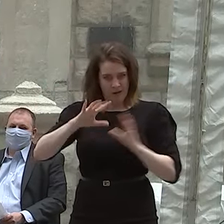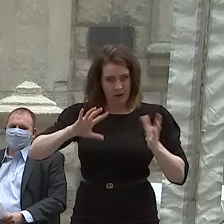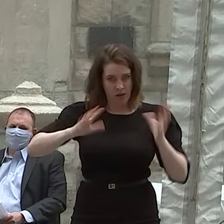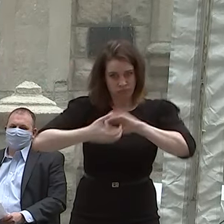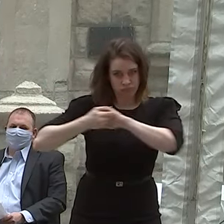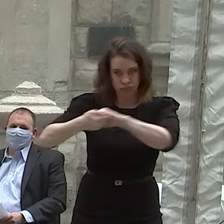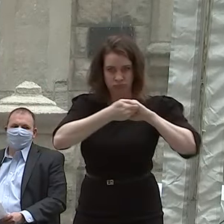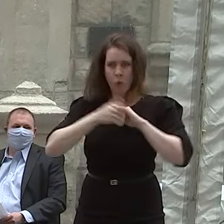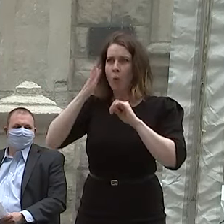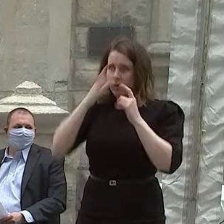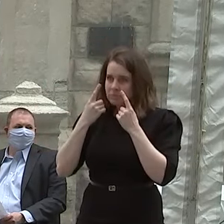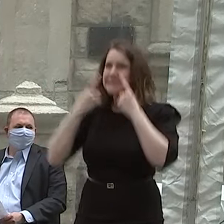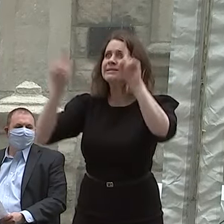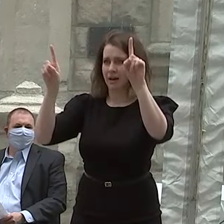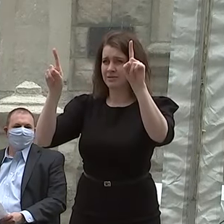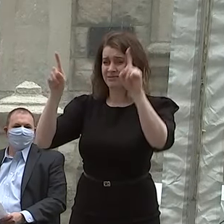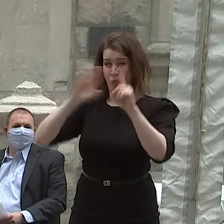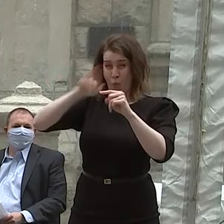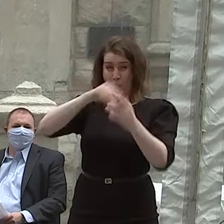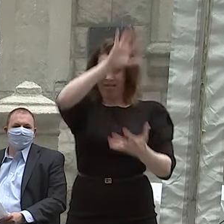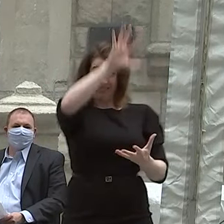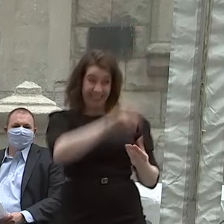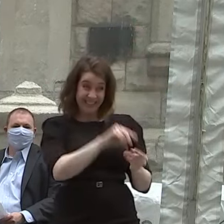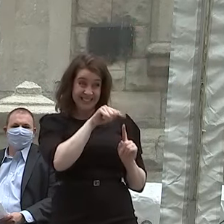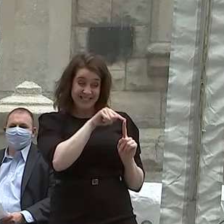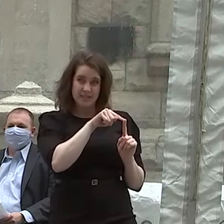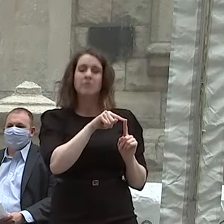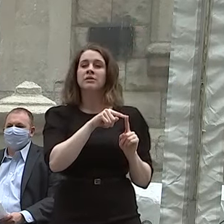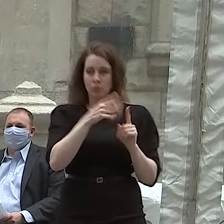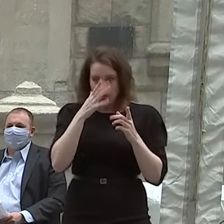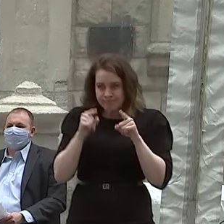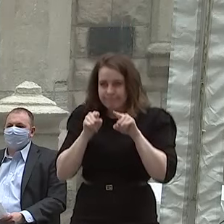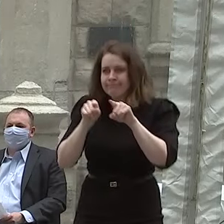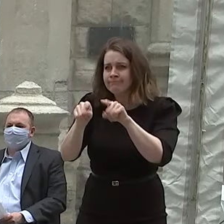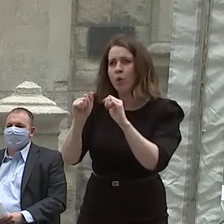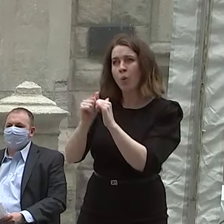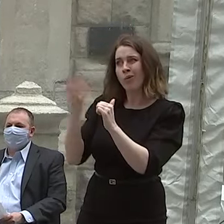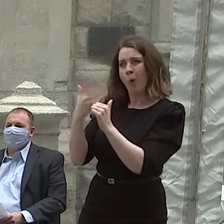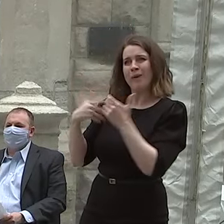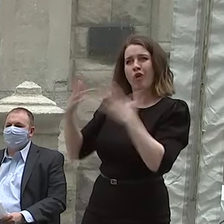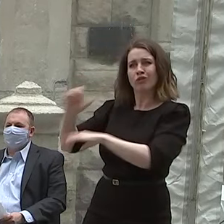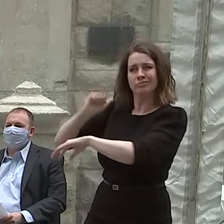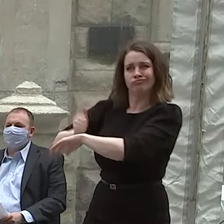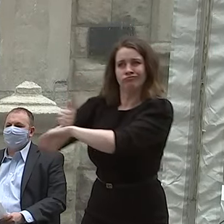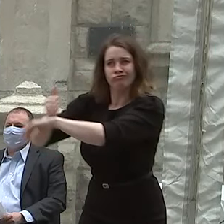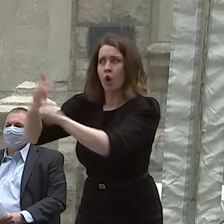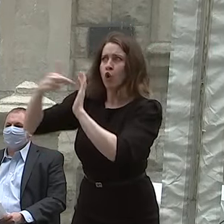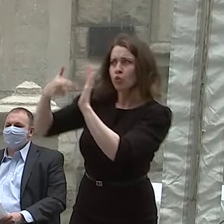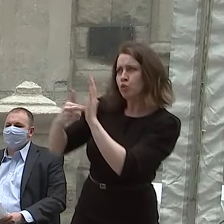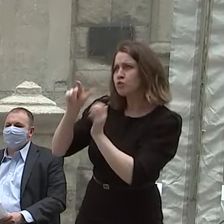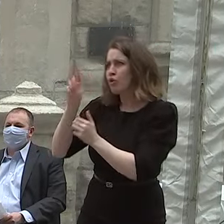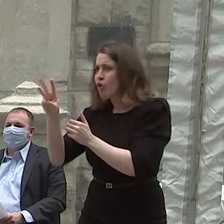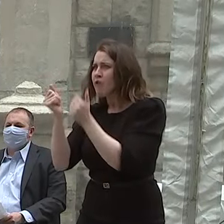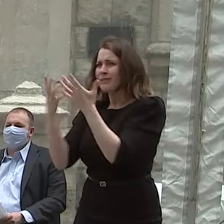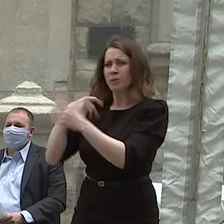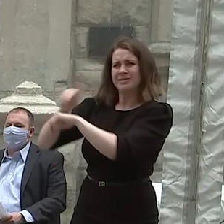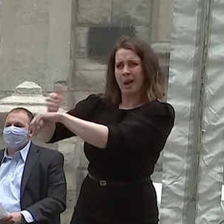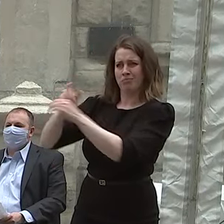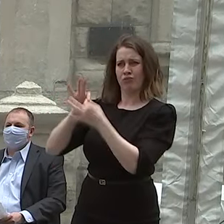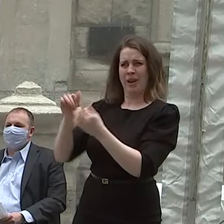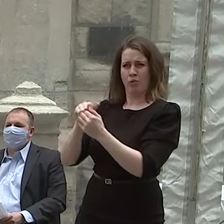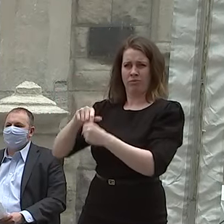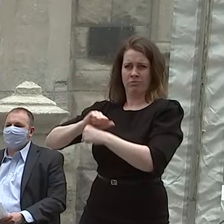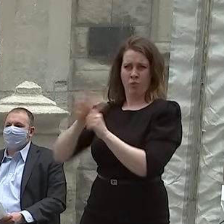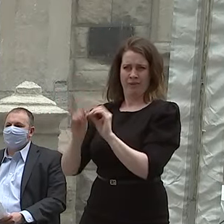take. And all of this will operate in close alignment with measures we've already taken in response to COVID-19. From